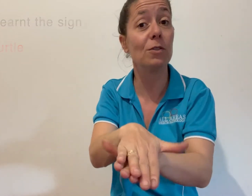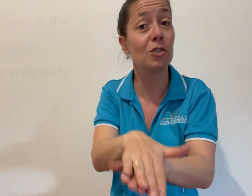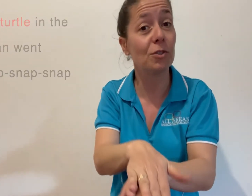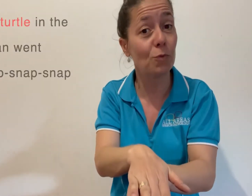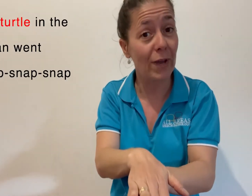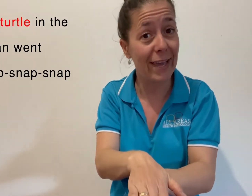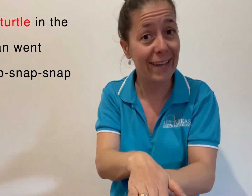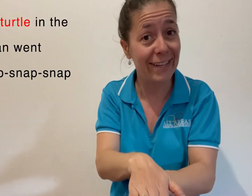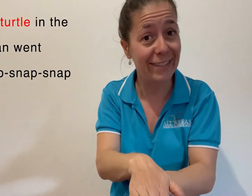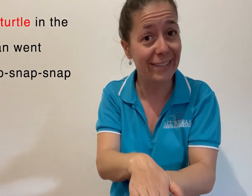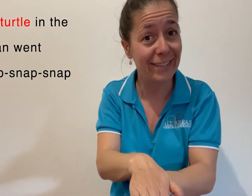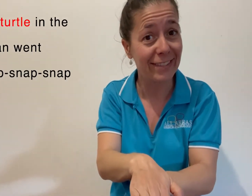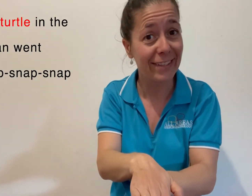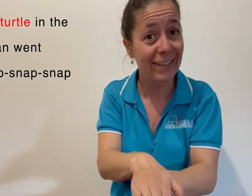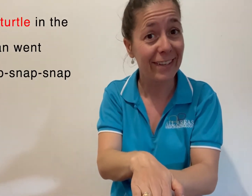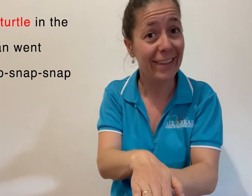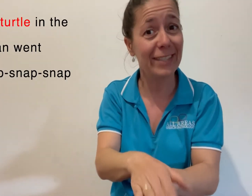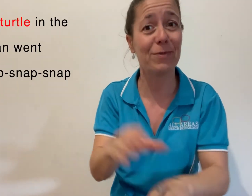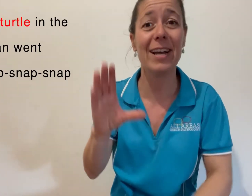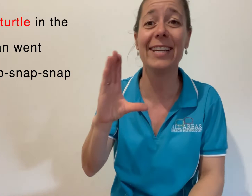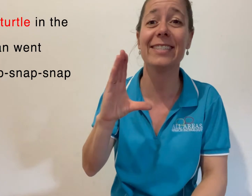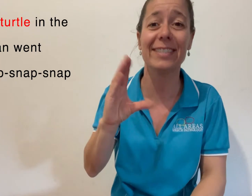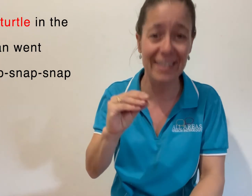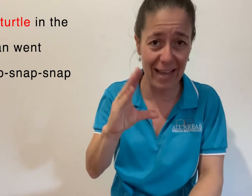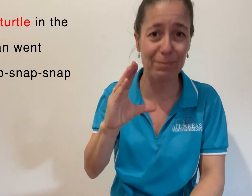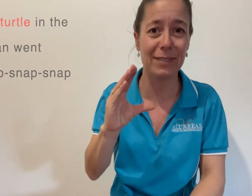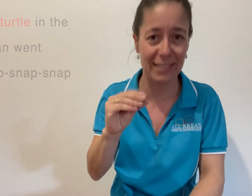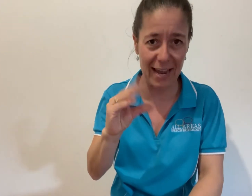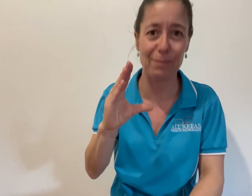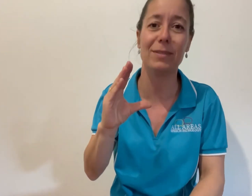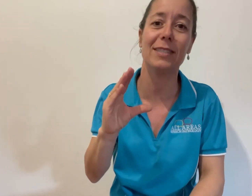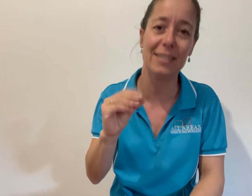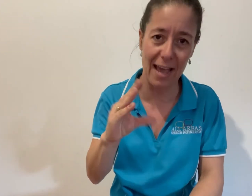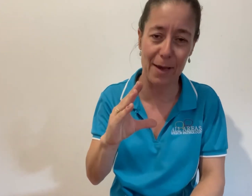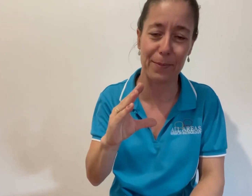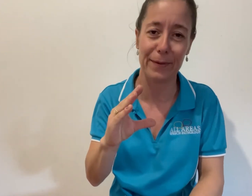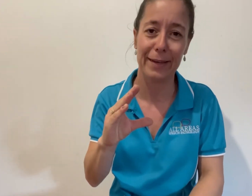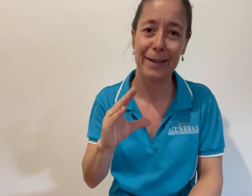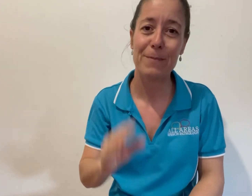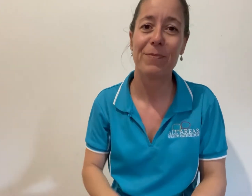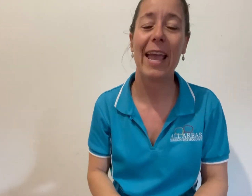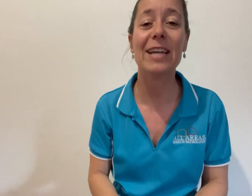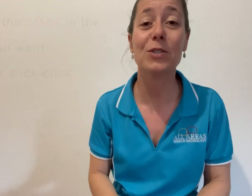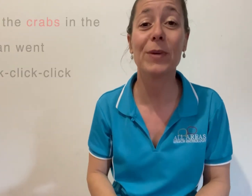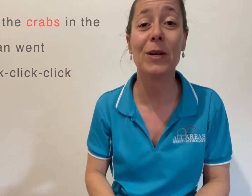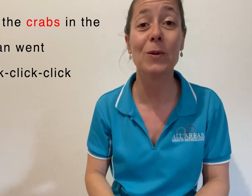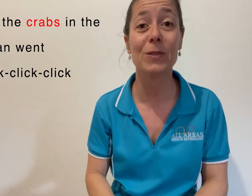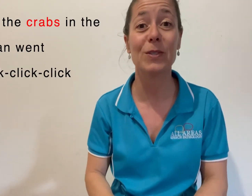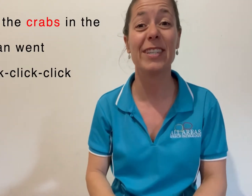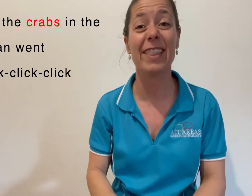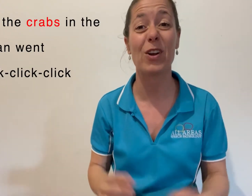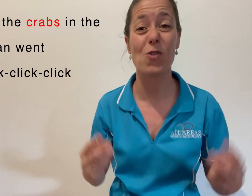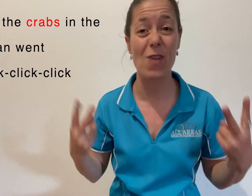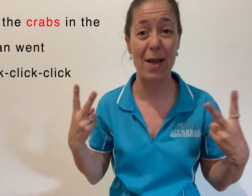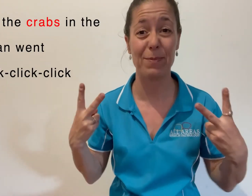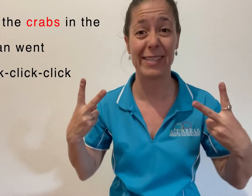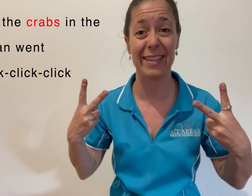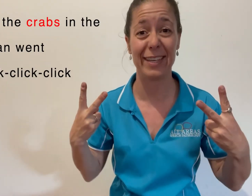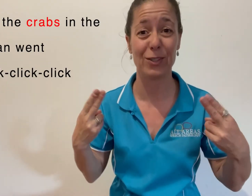ocean went, that's right, snap, snap, snap. And we also did the crabs in the ocean